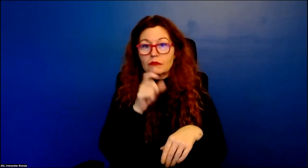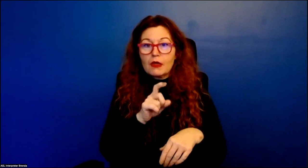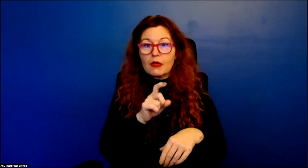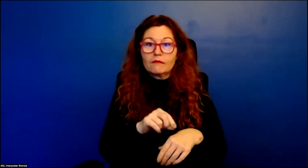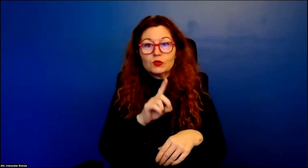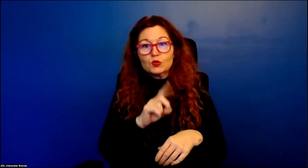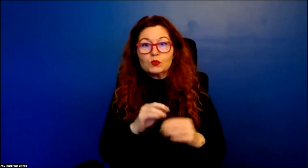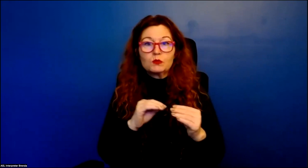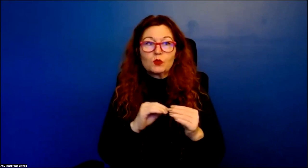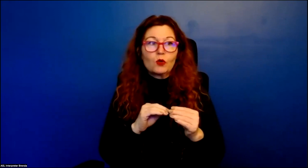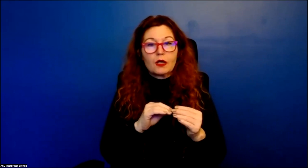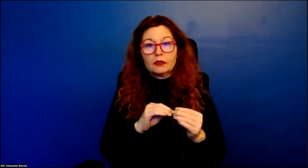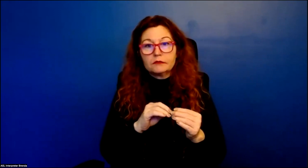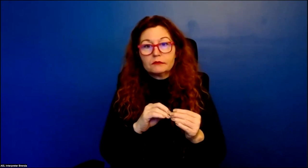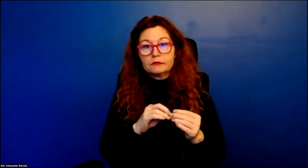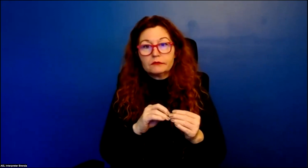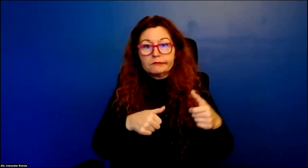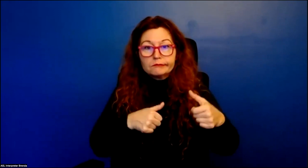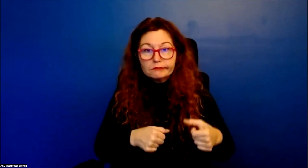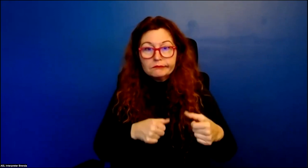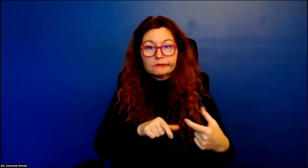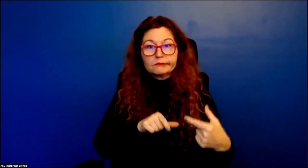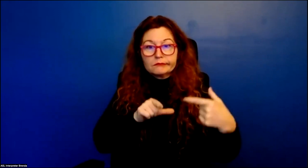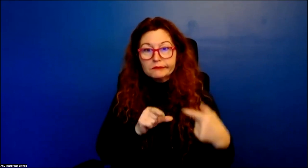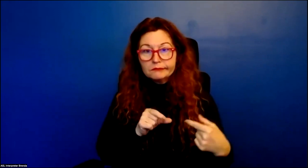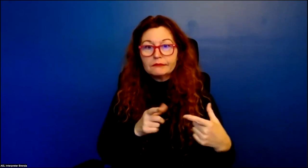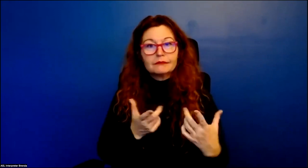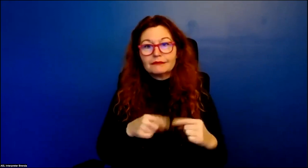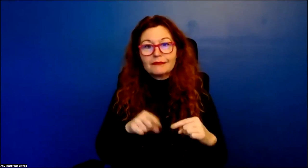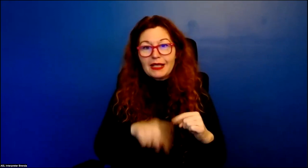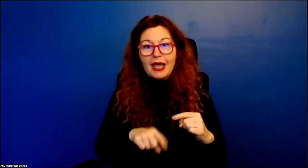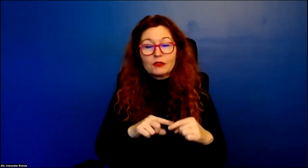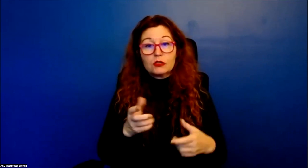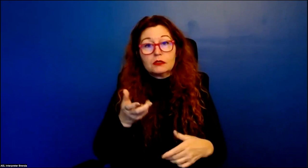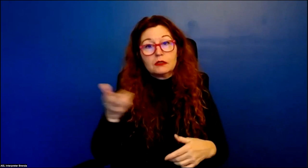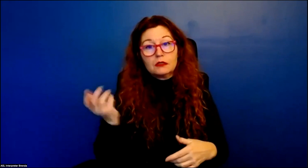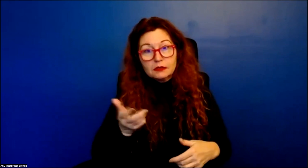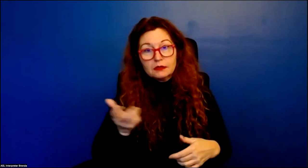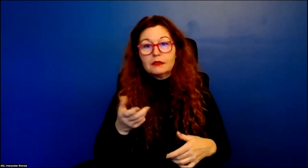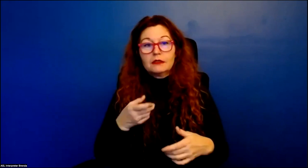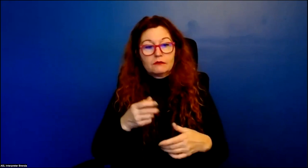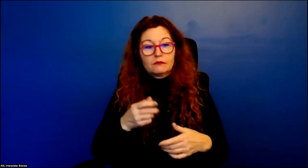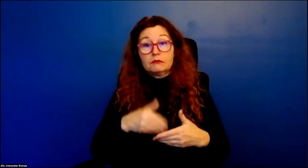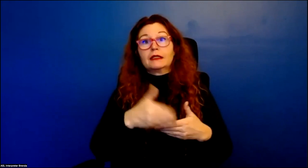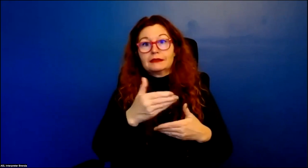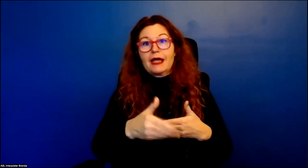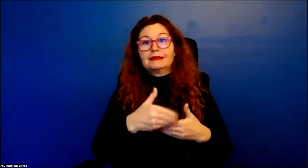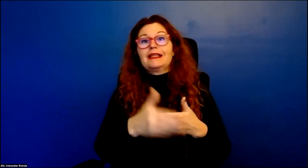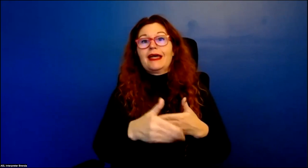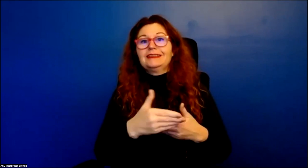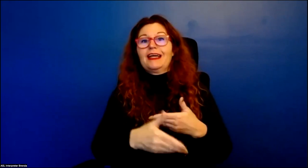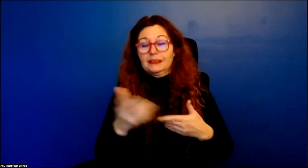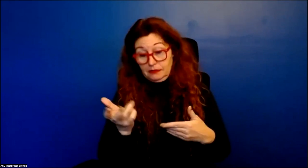things like pushing two buttons at the same time or having to shake the phone, doing things that require more